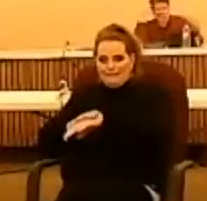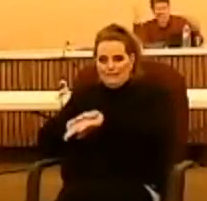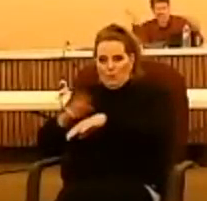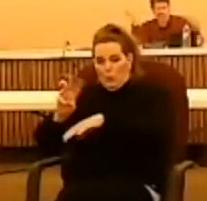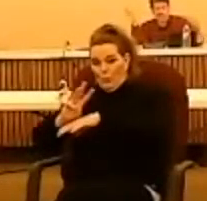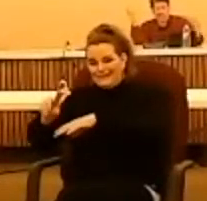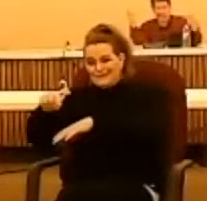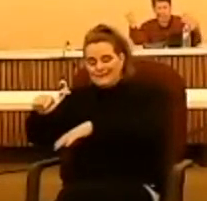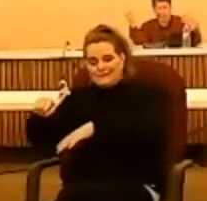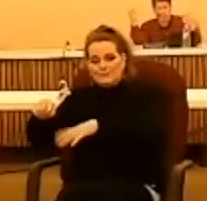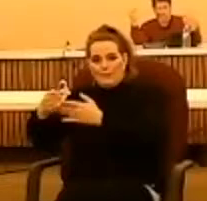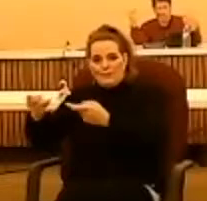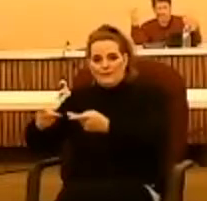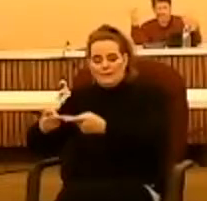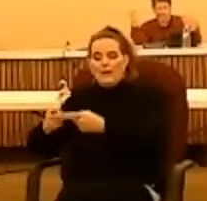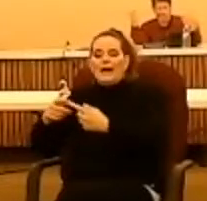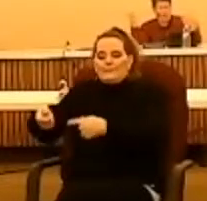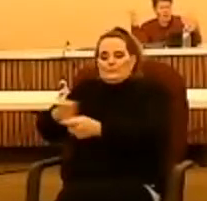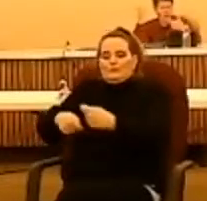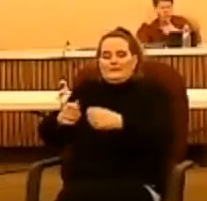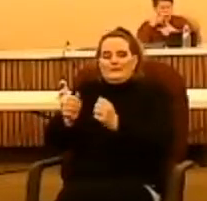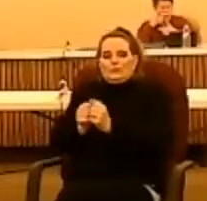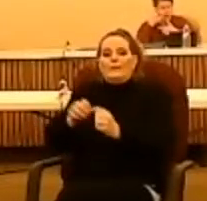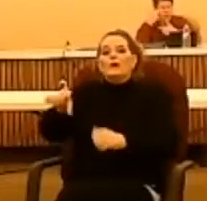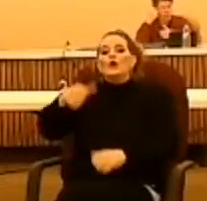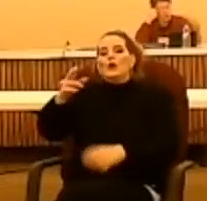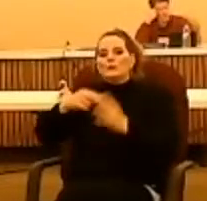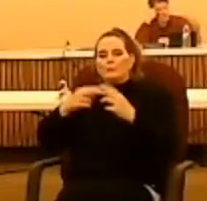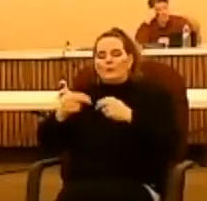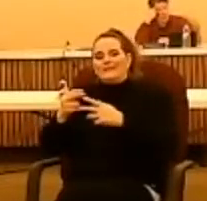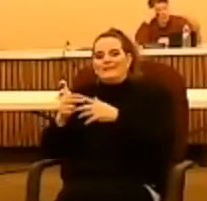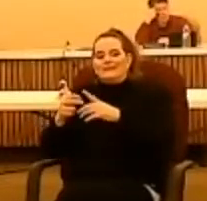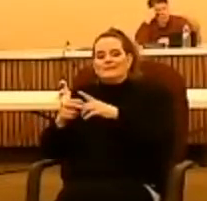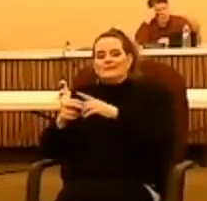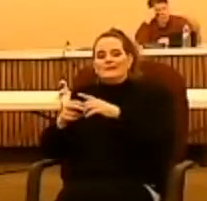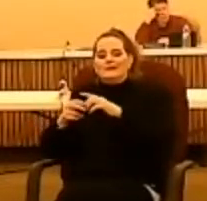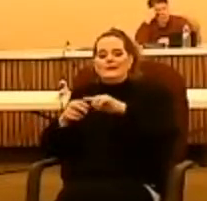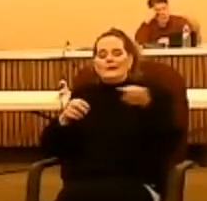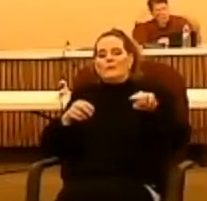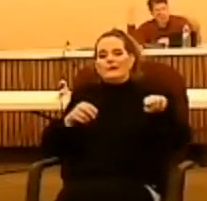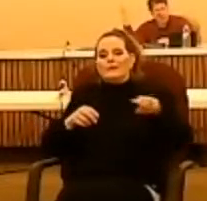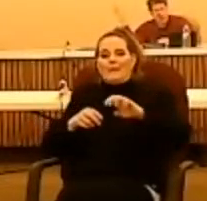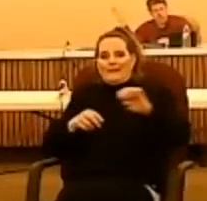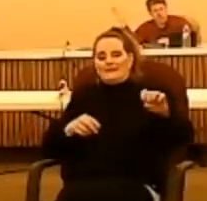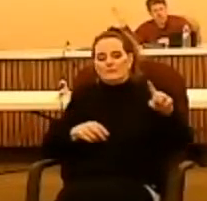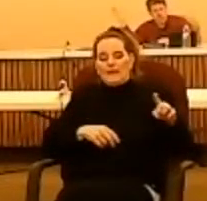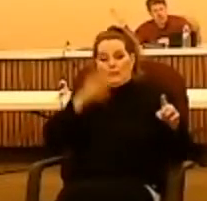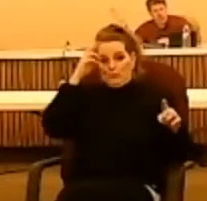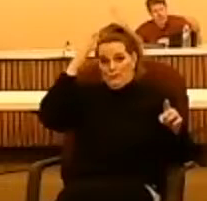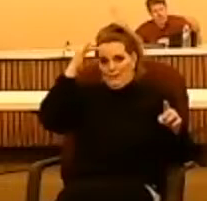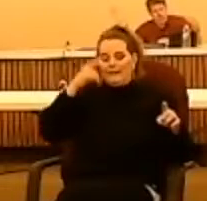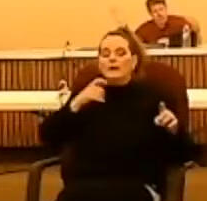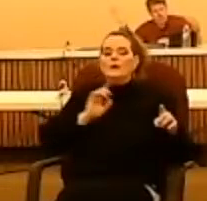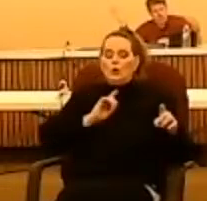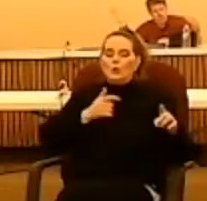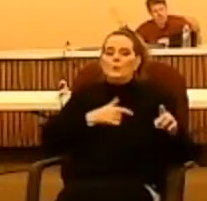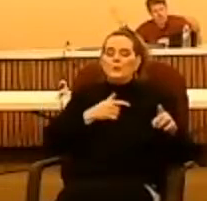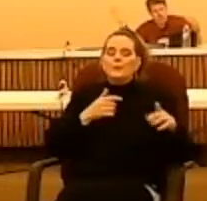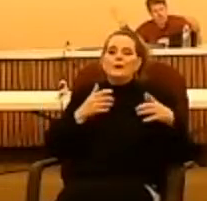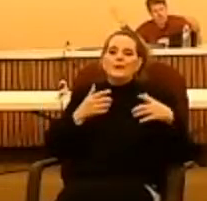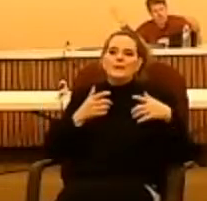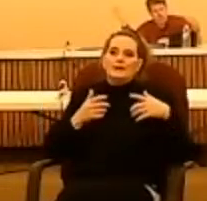like to have them swap it with one of the buildings that's on the eastern portion. And the reason being that would allow us to slide